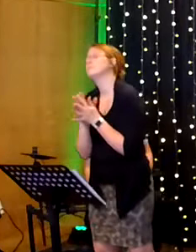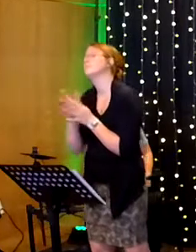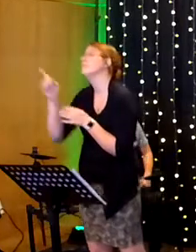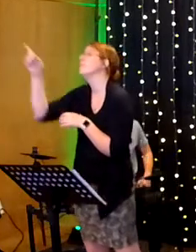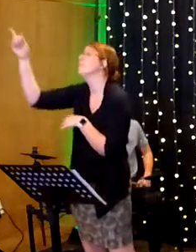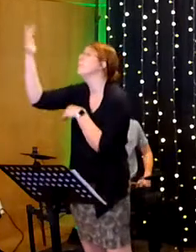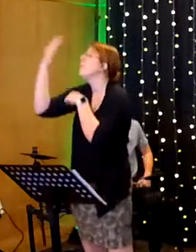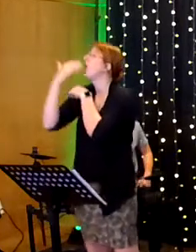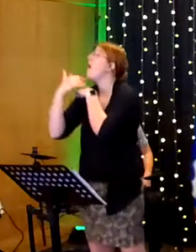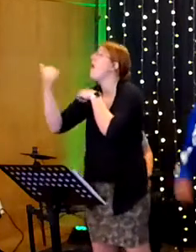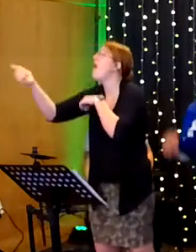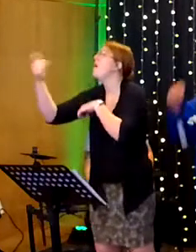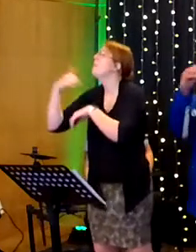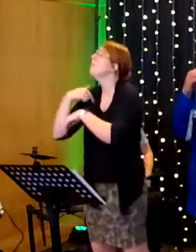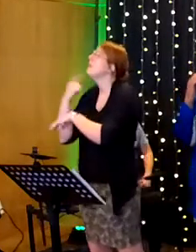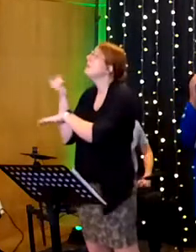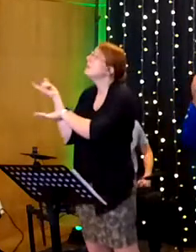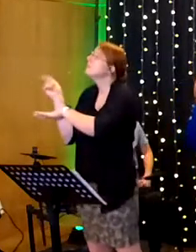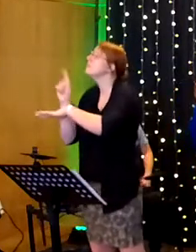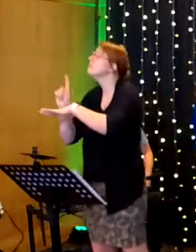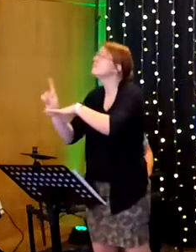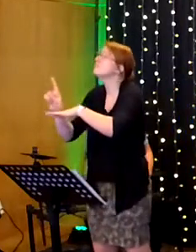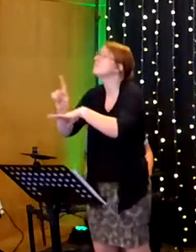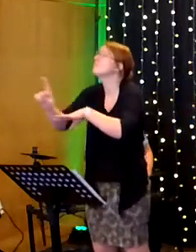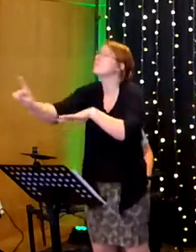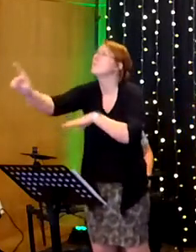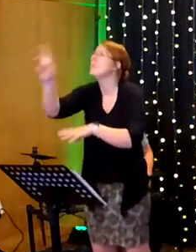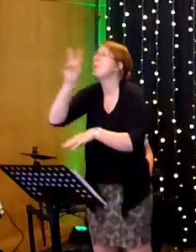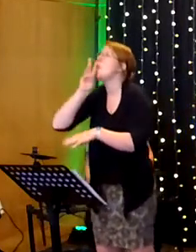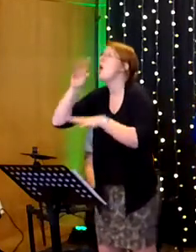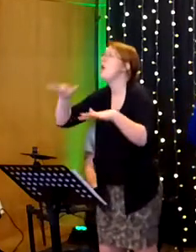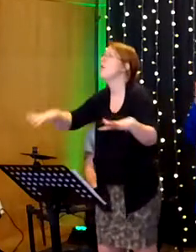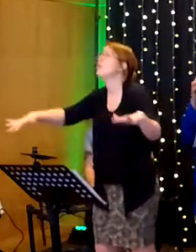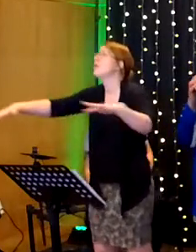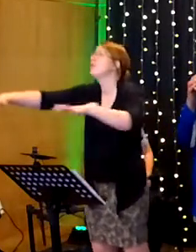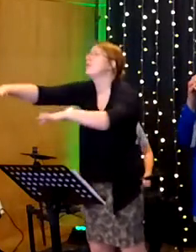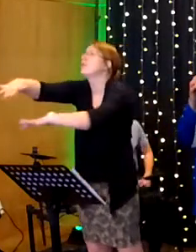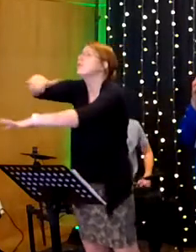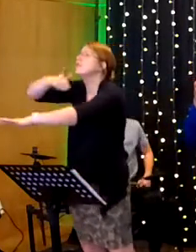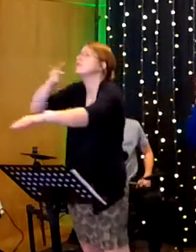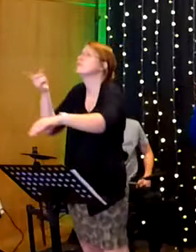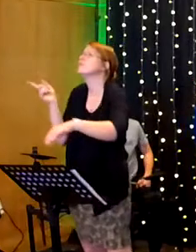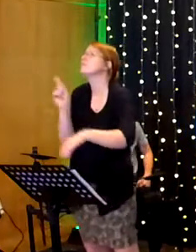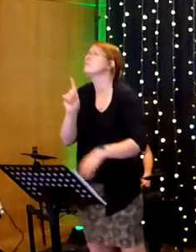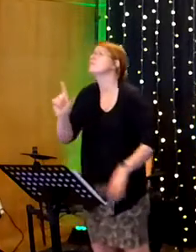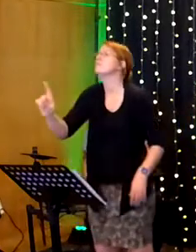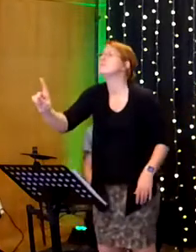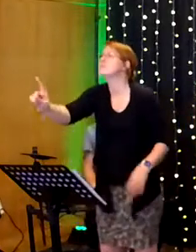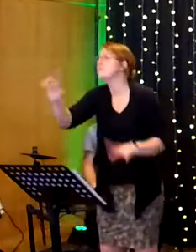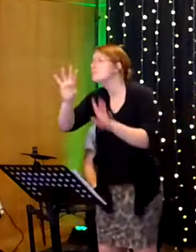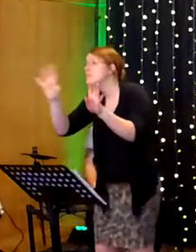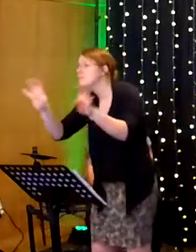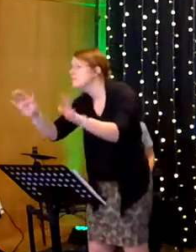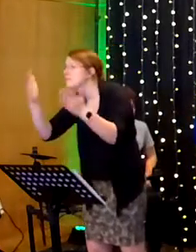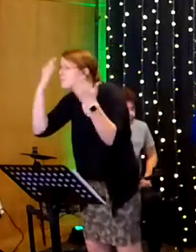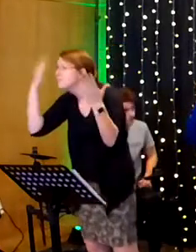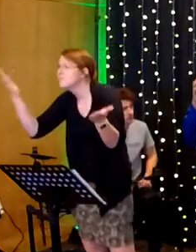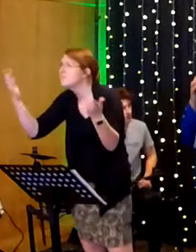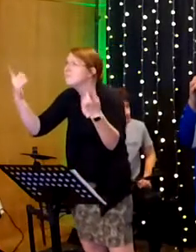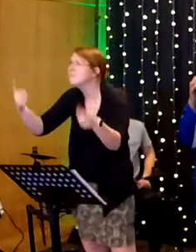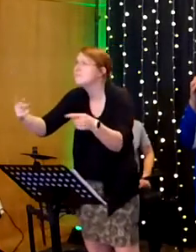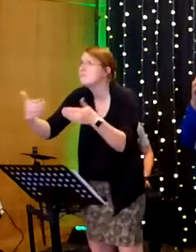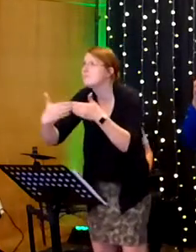You call me out upon the waters, the great unknown.